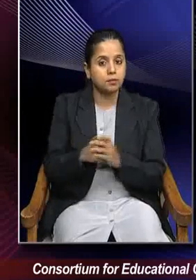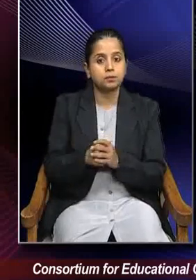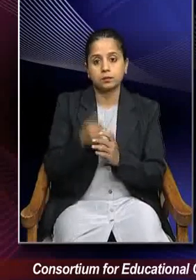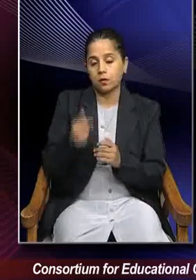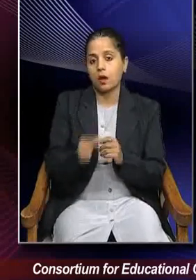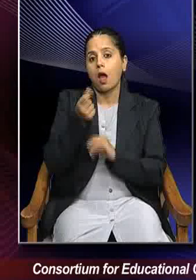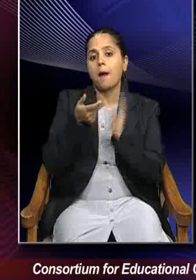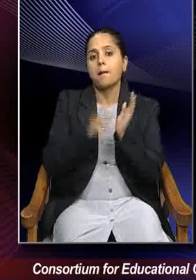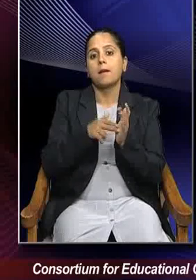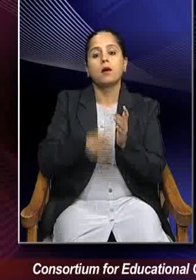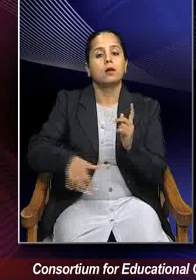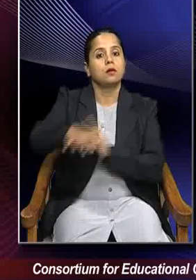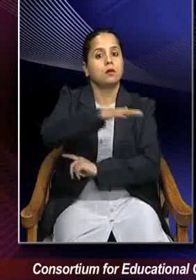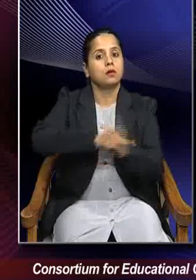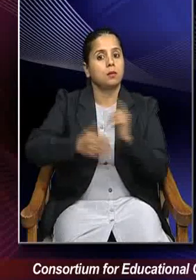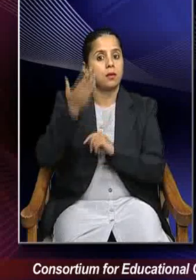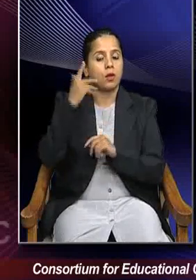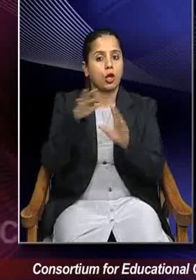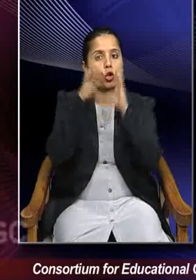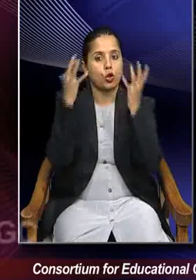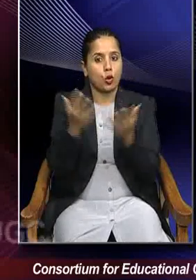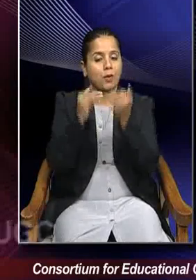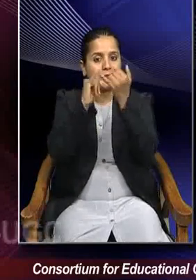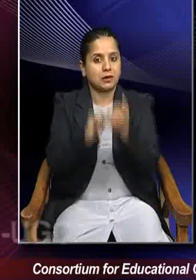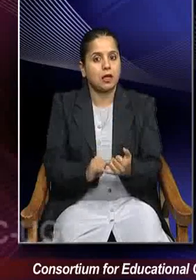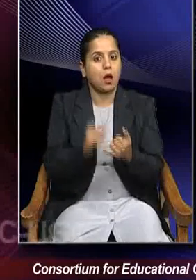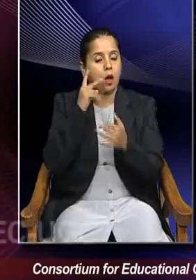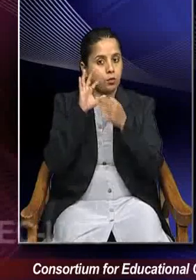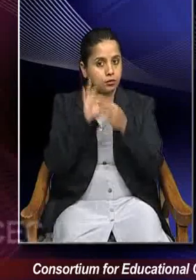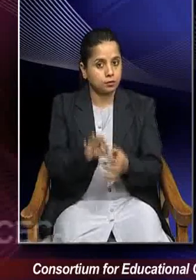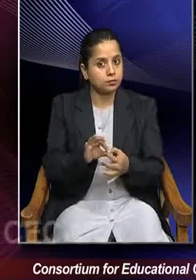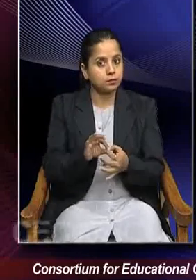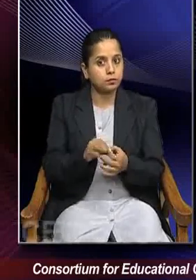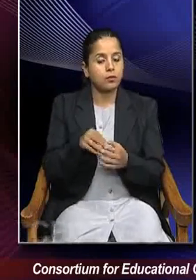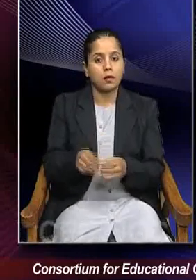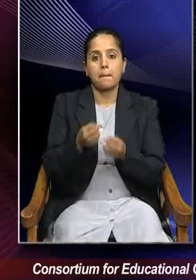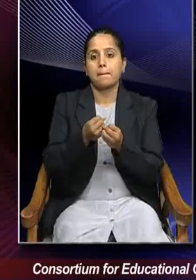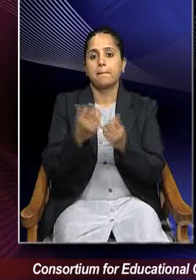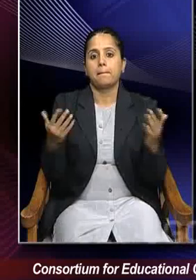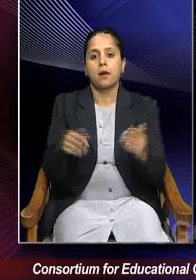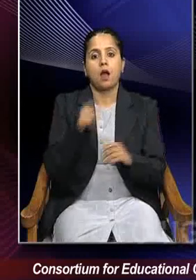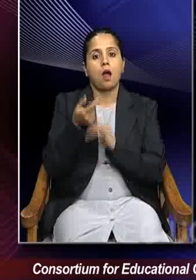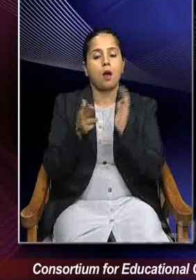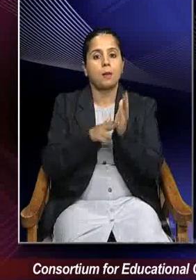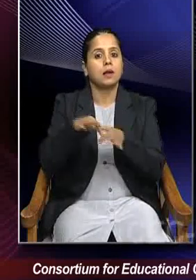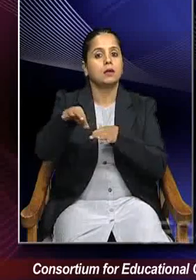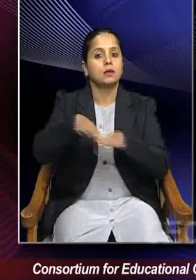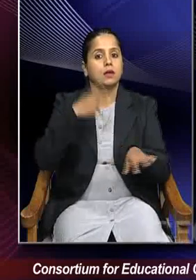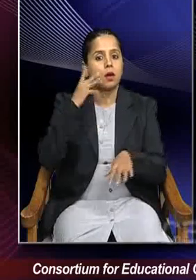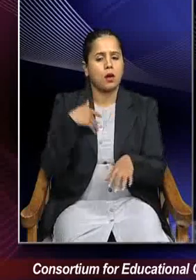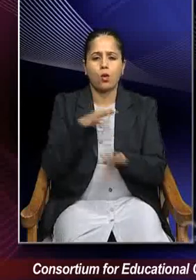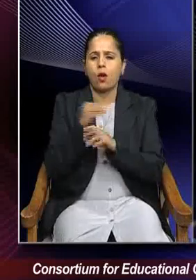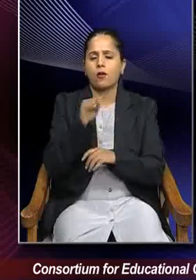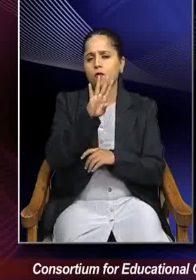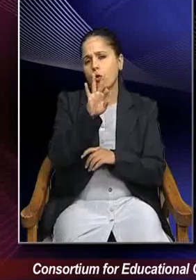urban areas, predominantly in the global south context, majority of these urban cities, you will find that almost 40